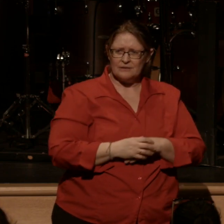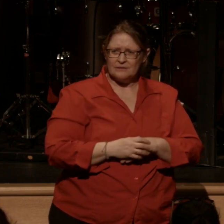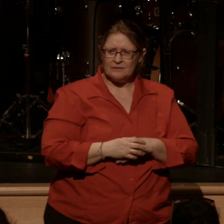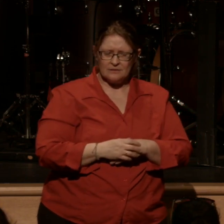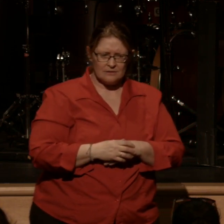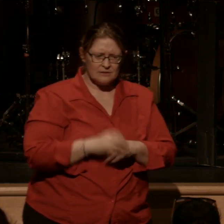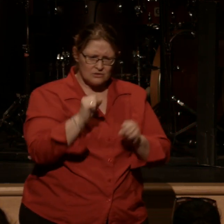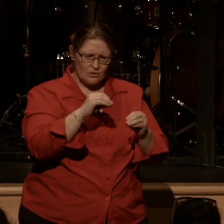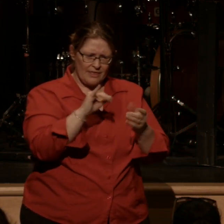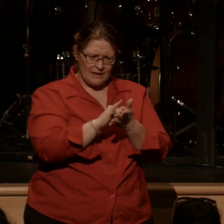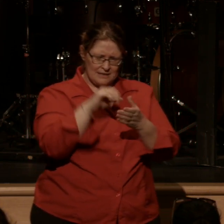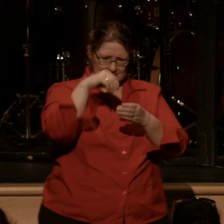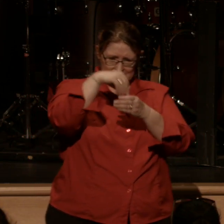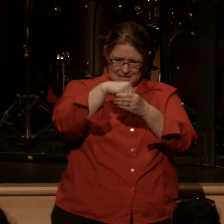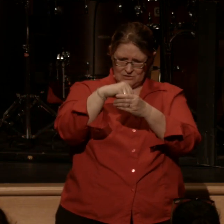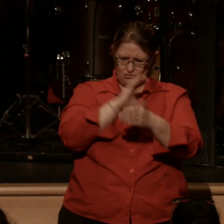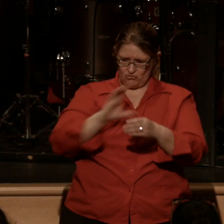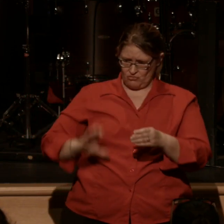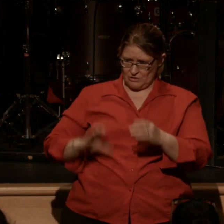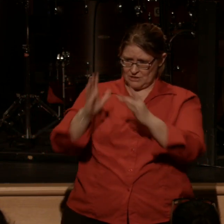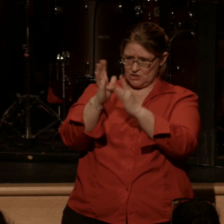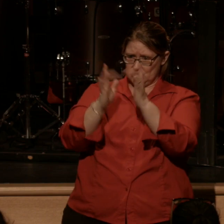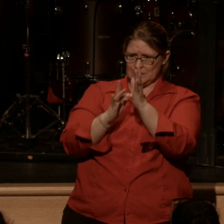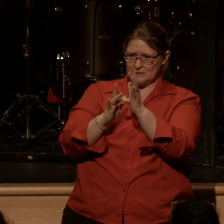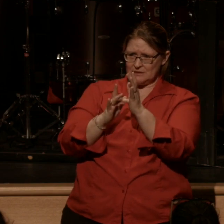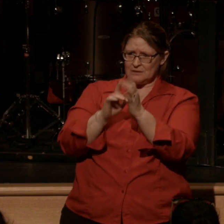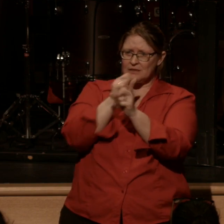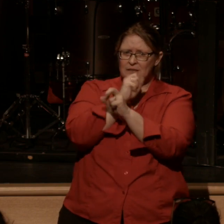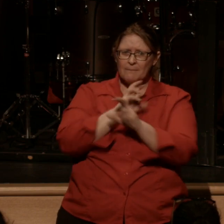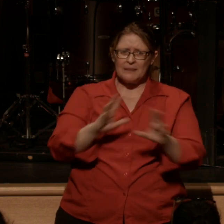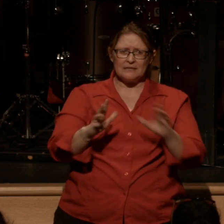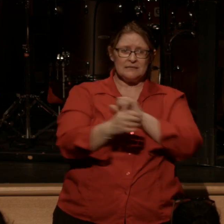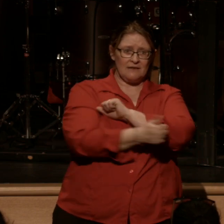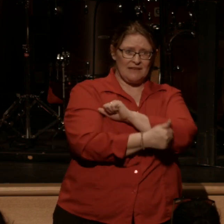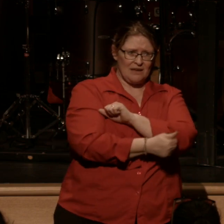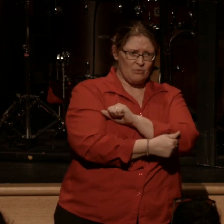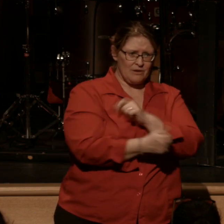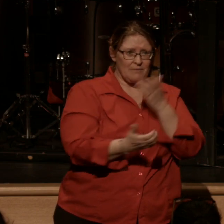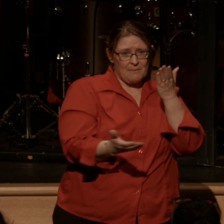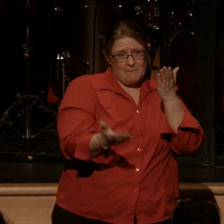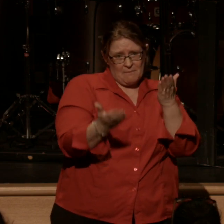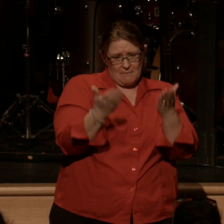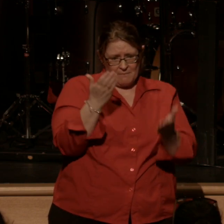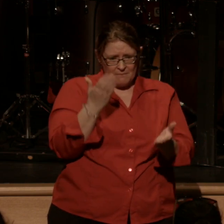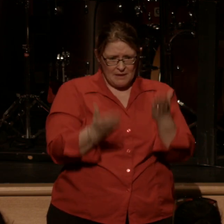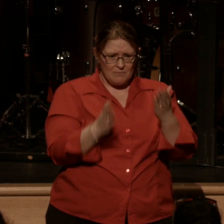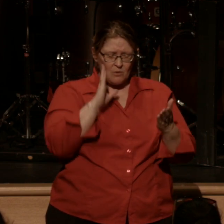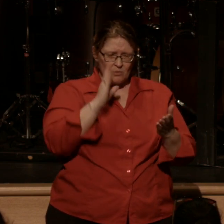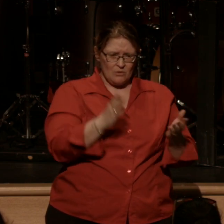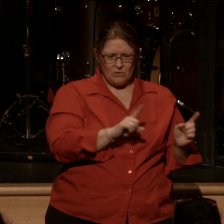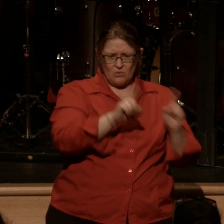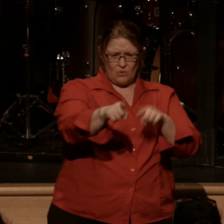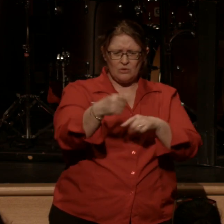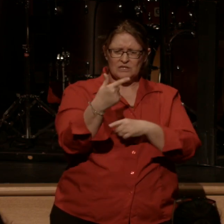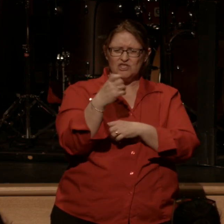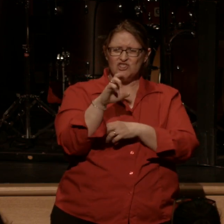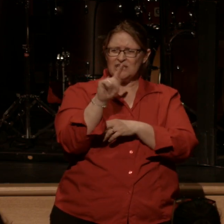this. So that in Christ Jesus, the blessing of Abraham might come to the